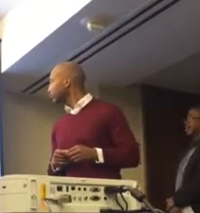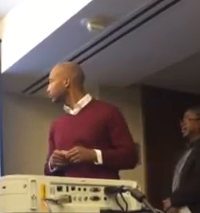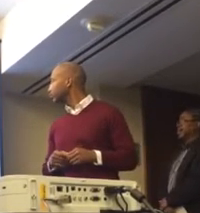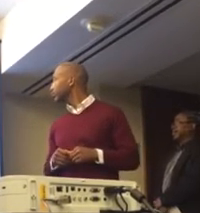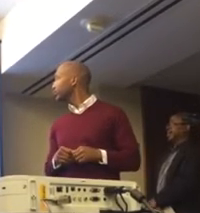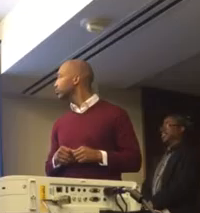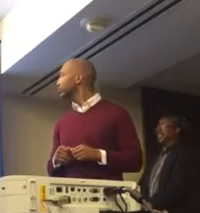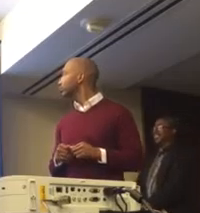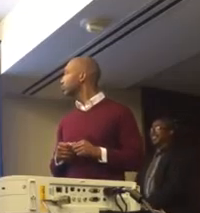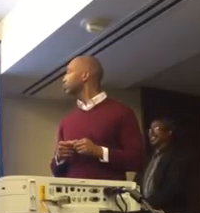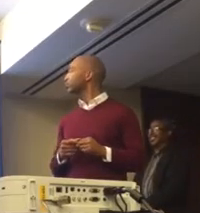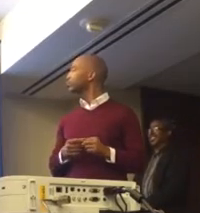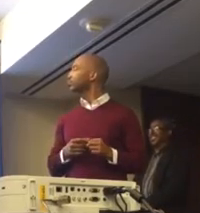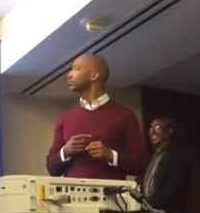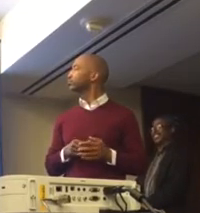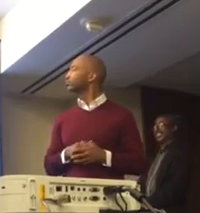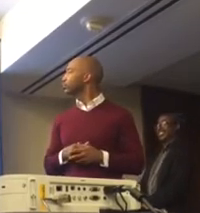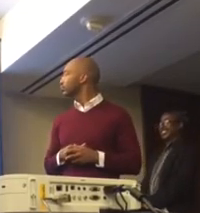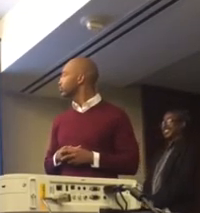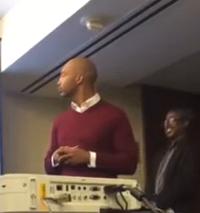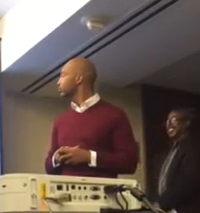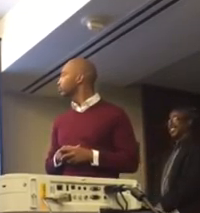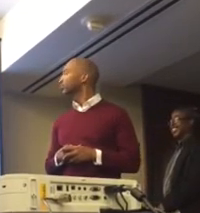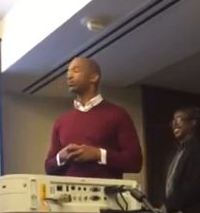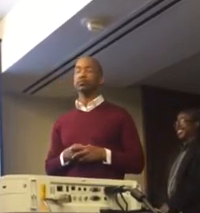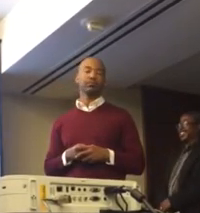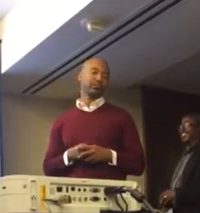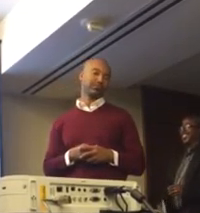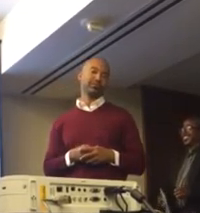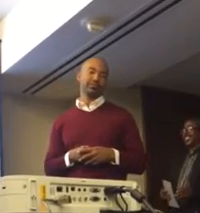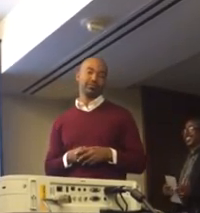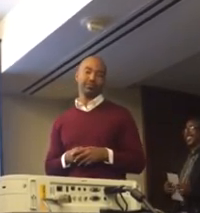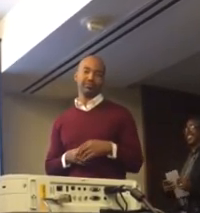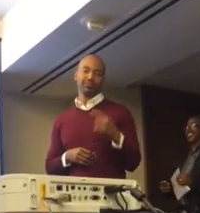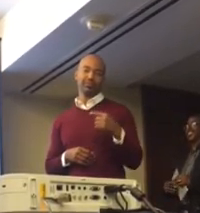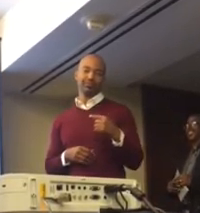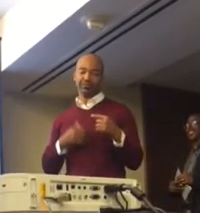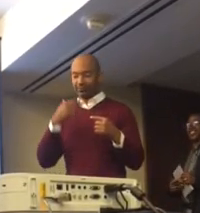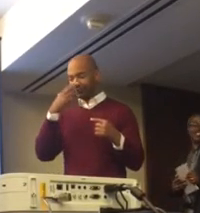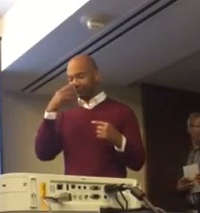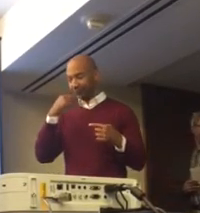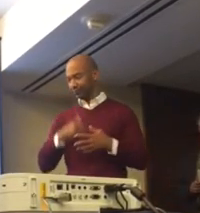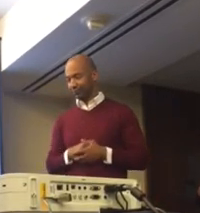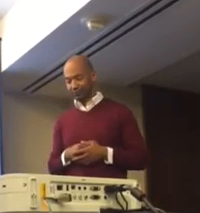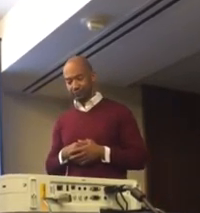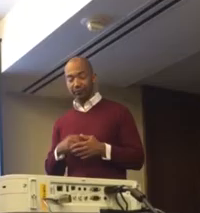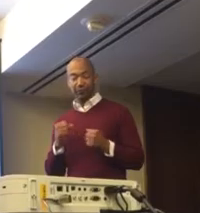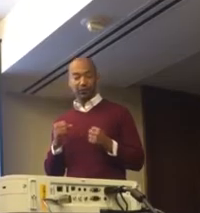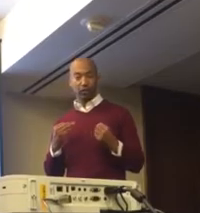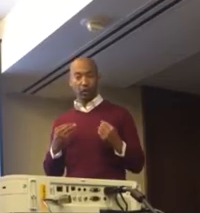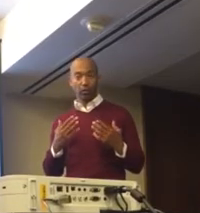All right, so this was something that I came across in my research. I thought it was